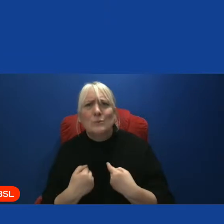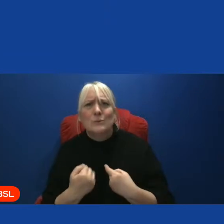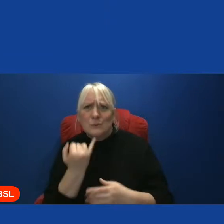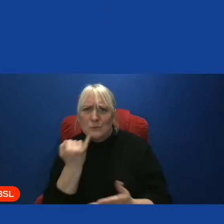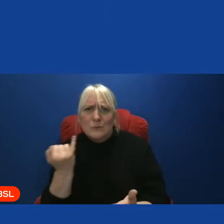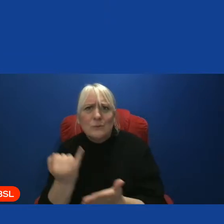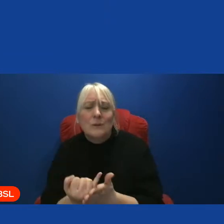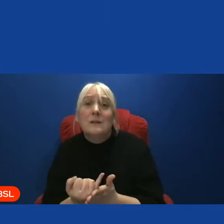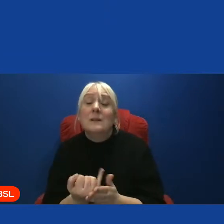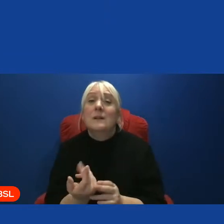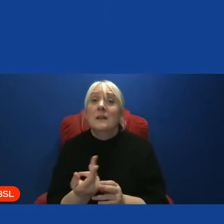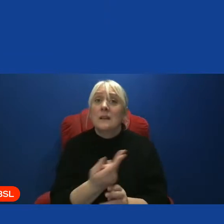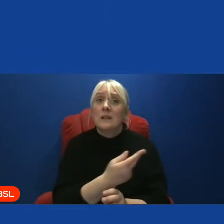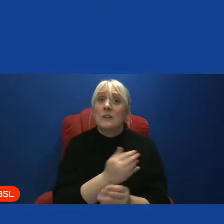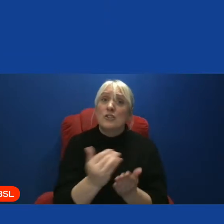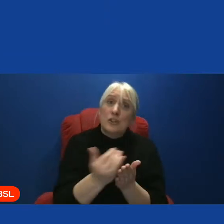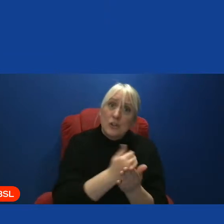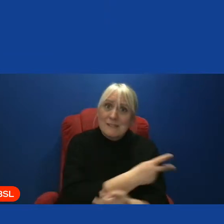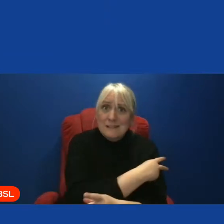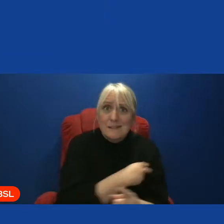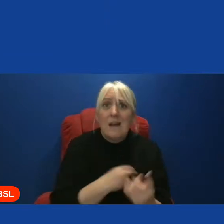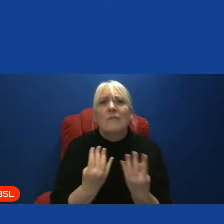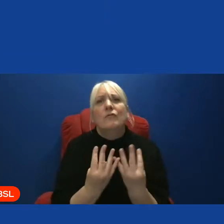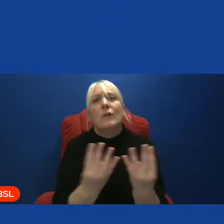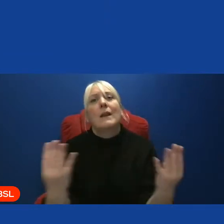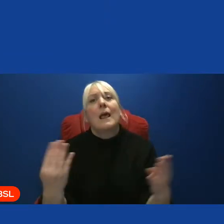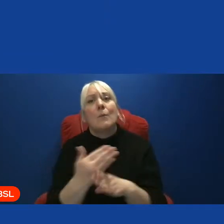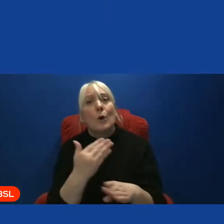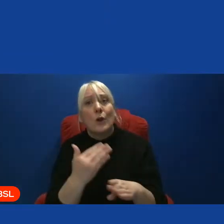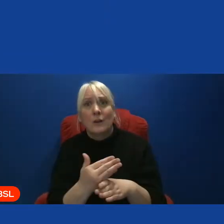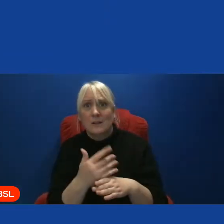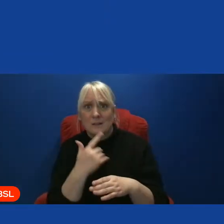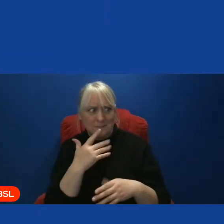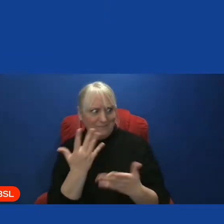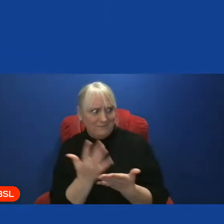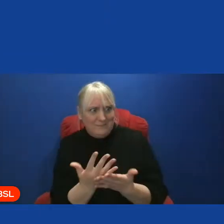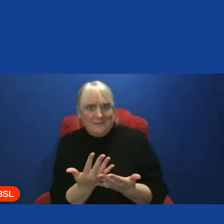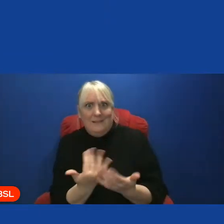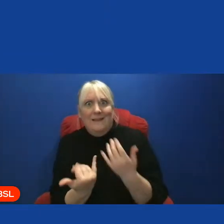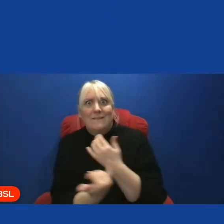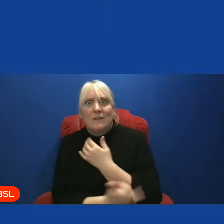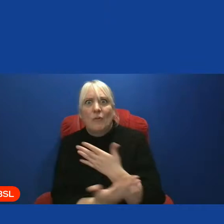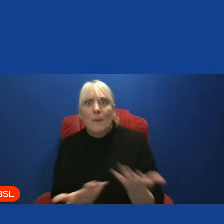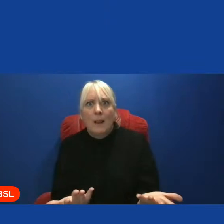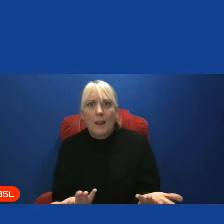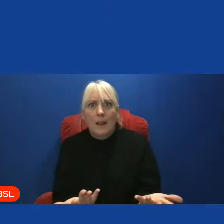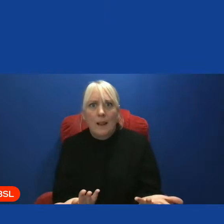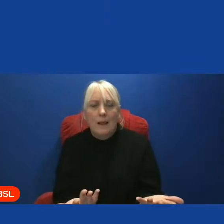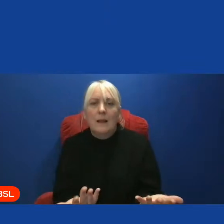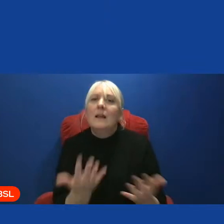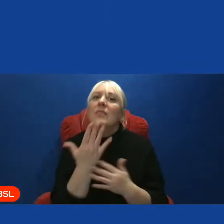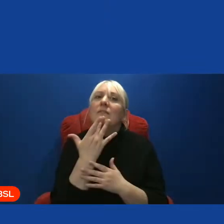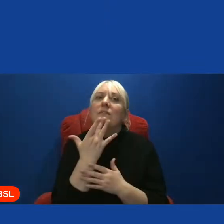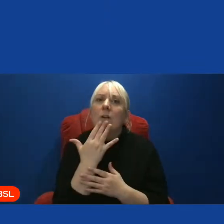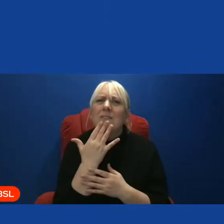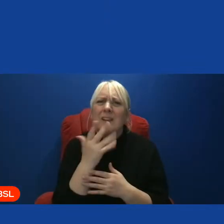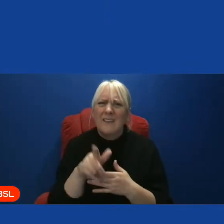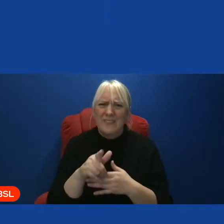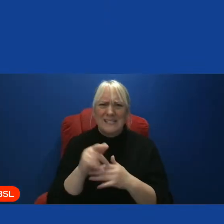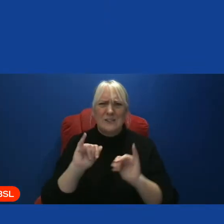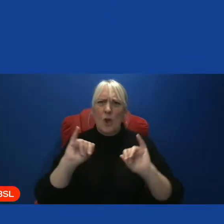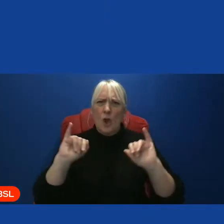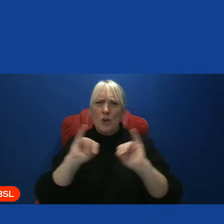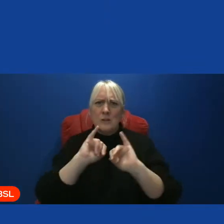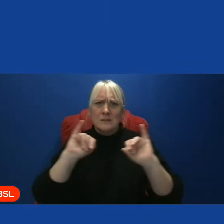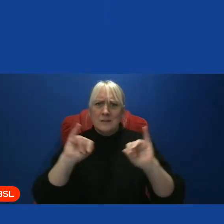security staff and frontline workers are being left completely vulnerable. The fault of the hostile environment